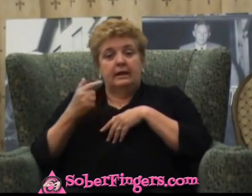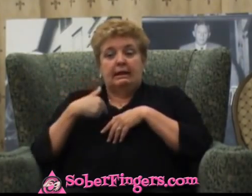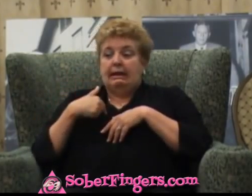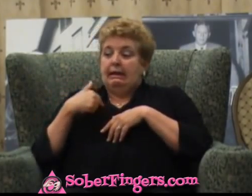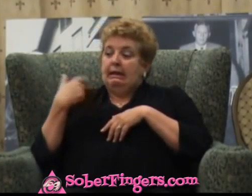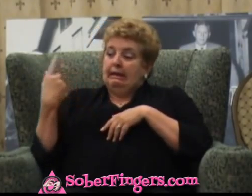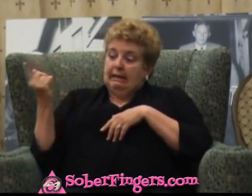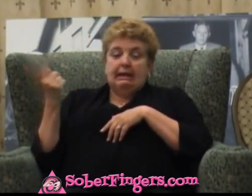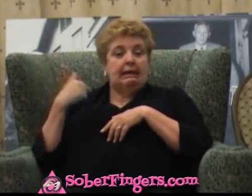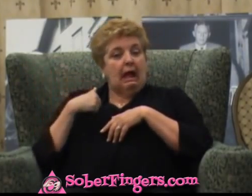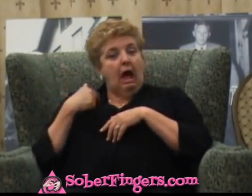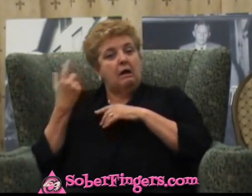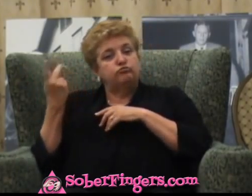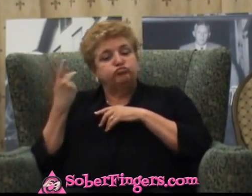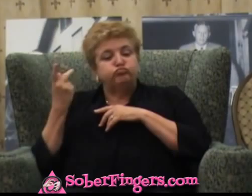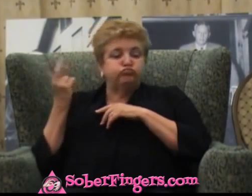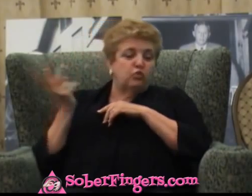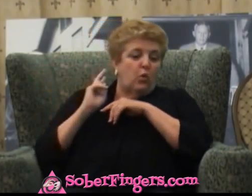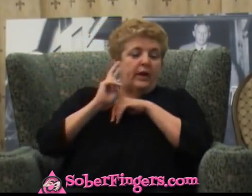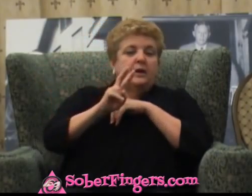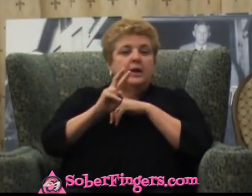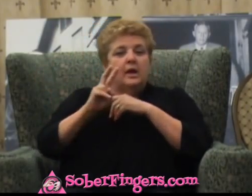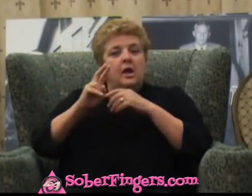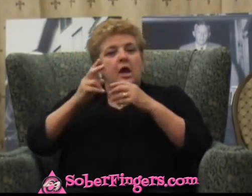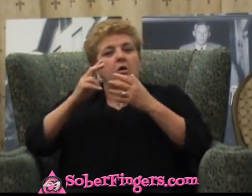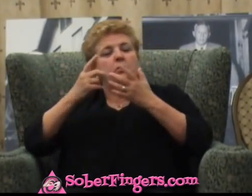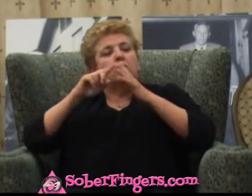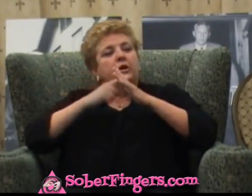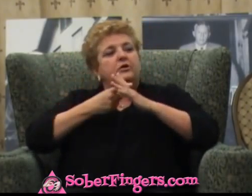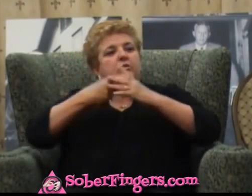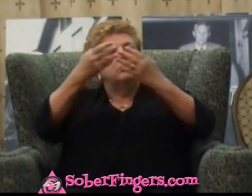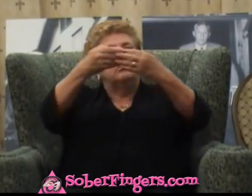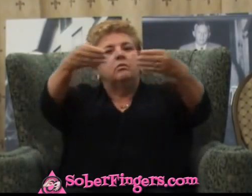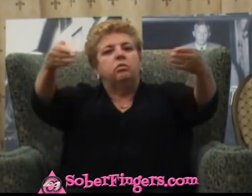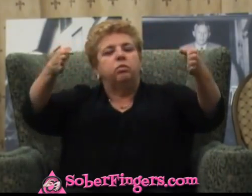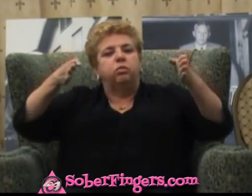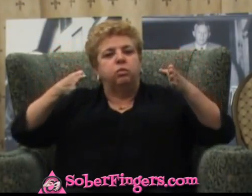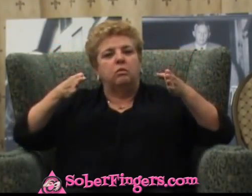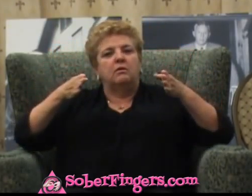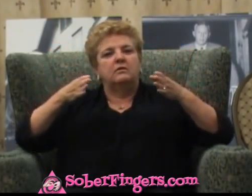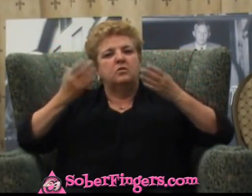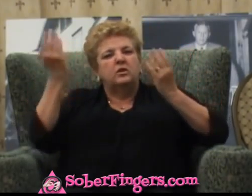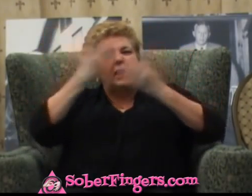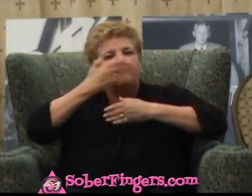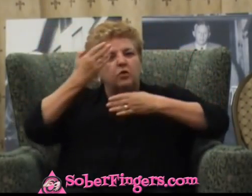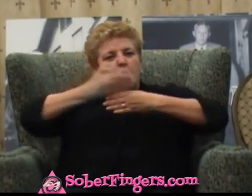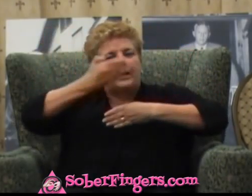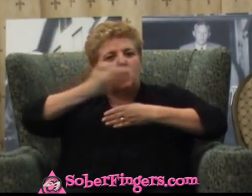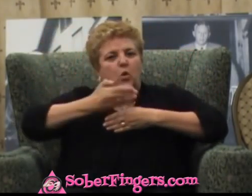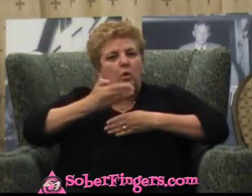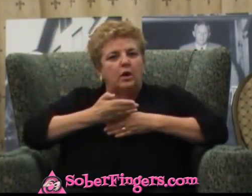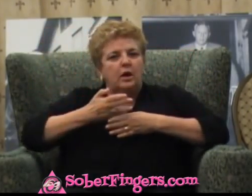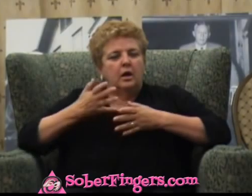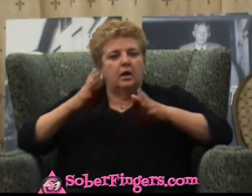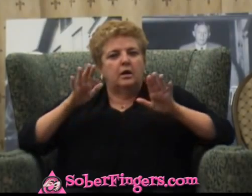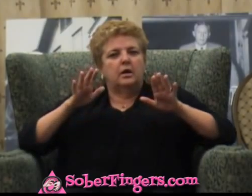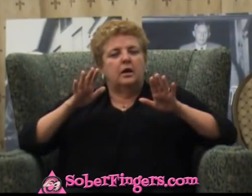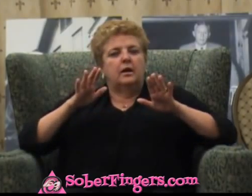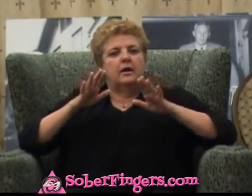he went on one side of the car and I went on the other, and we went to drape this tarp over my car to, because I'm materialistic, I might ruin my interior. On the